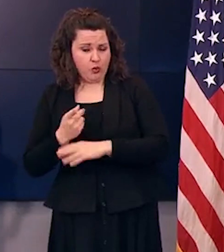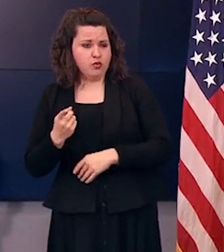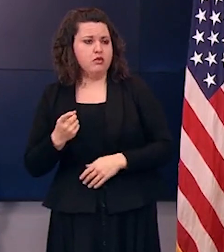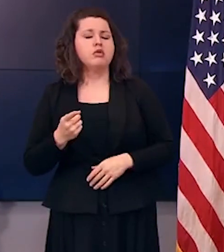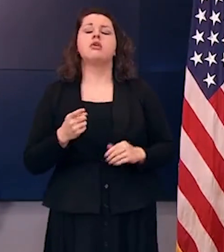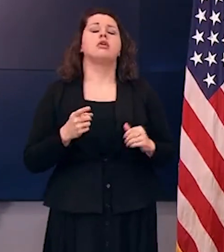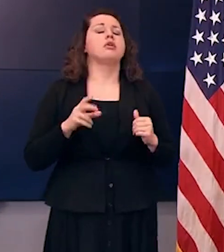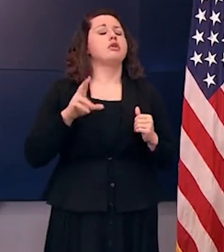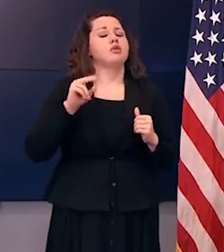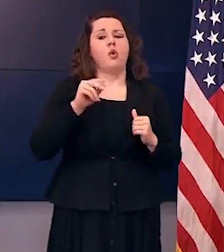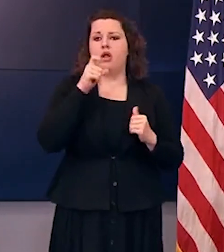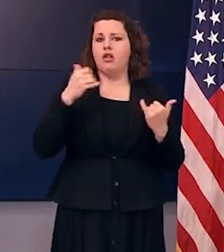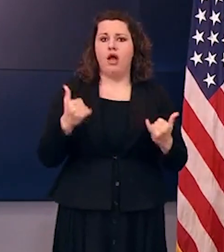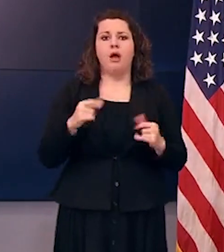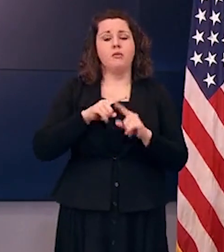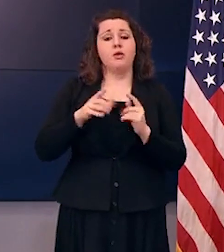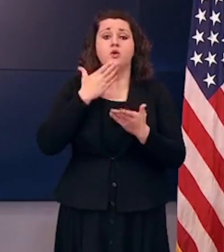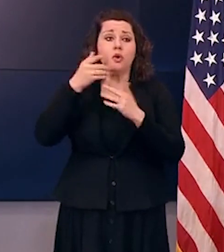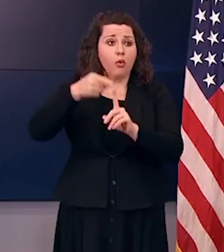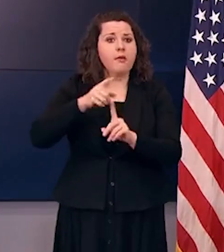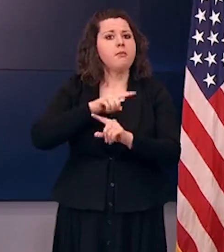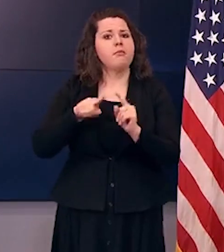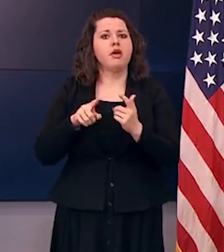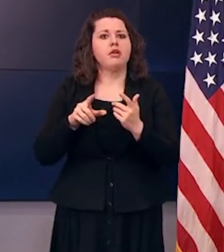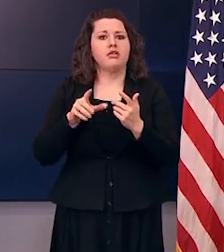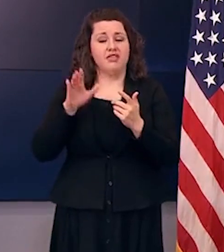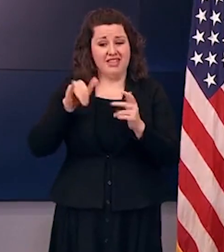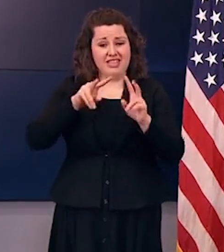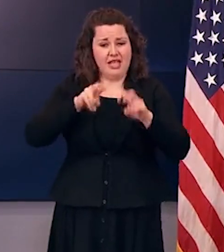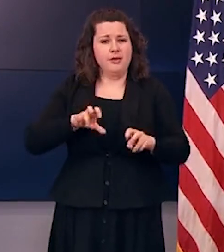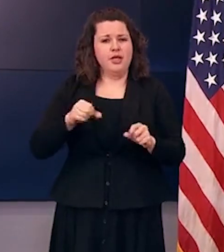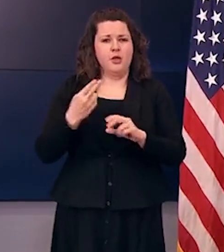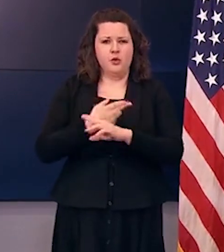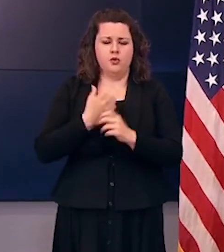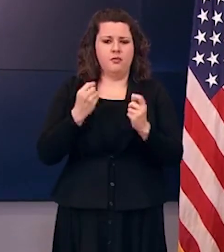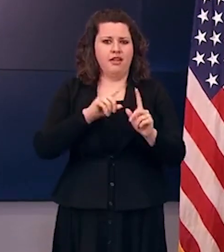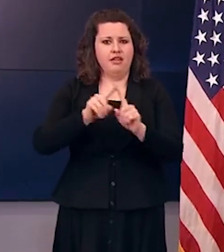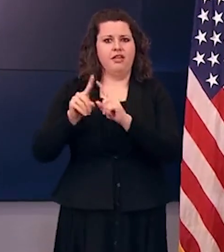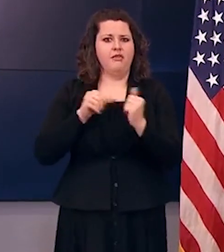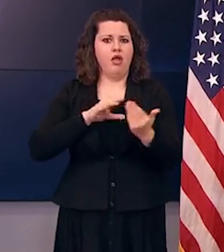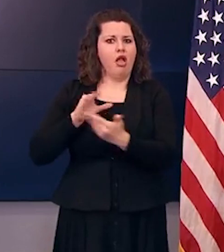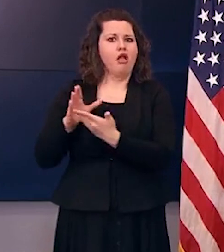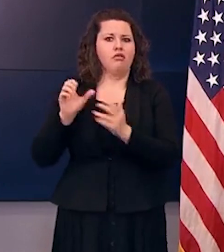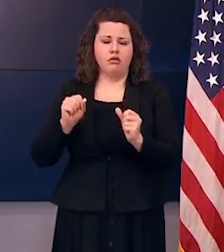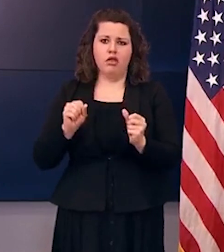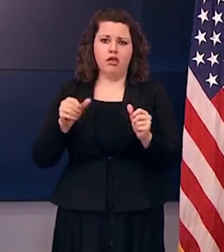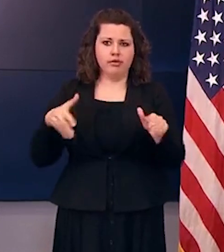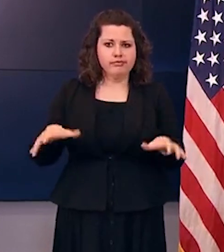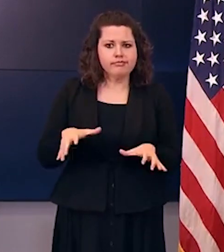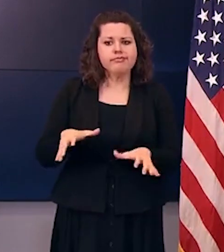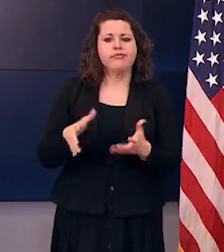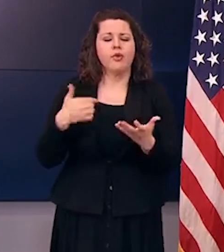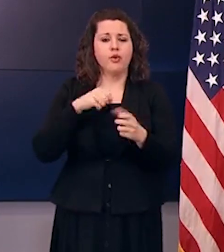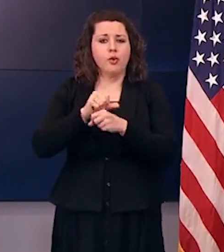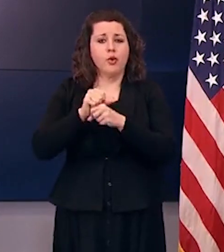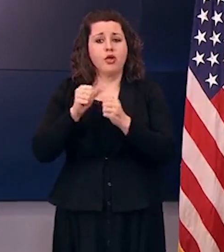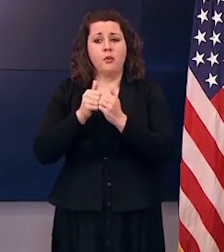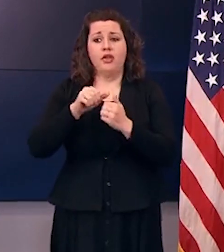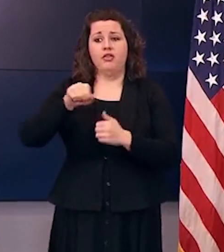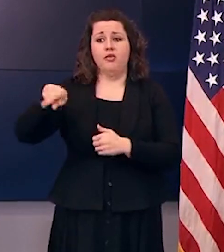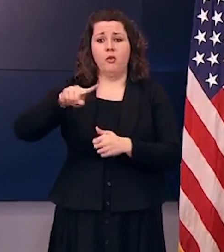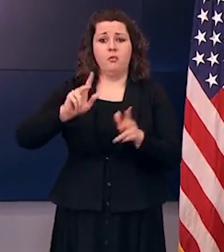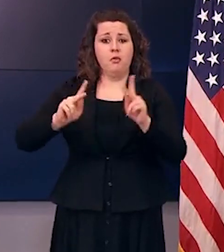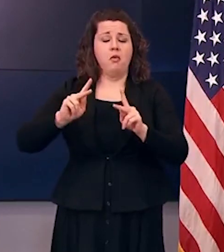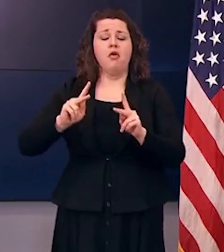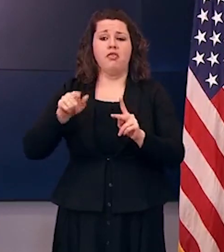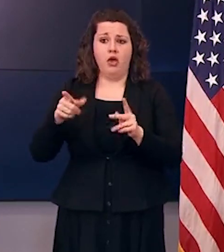right now, but I think that's a really good point. But that's how we can use this assessment in so many ways to be proactive as we're working with Iowans and they're